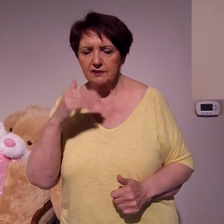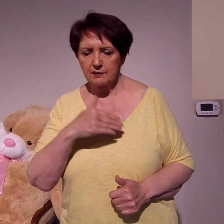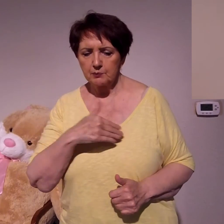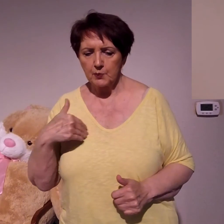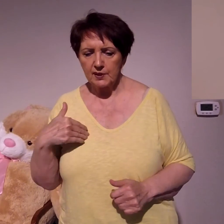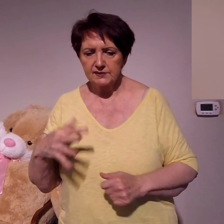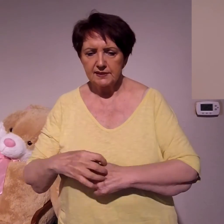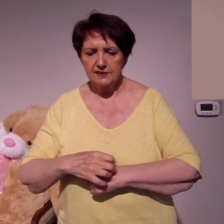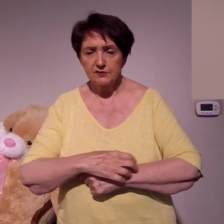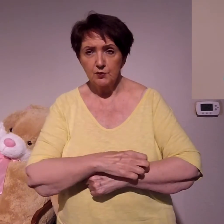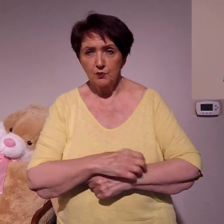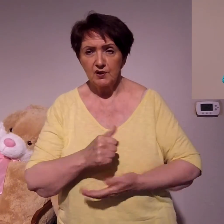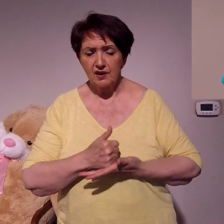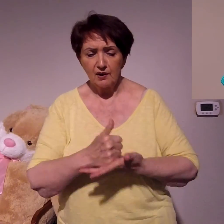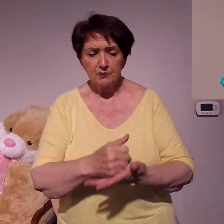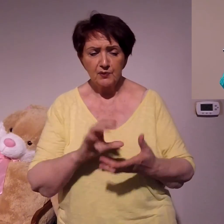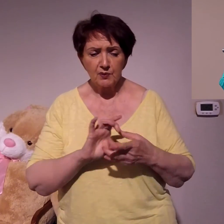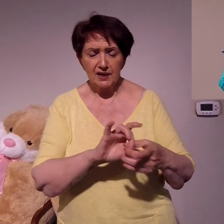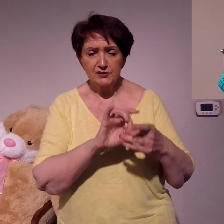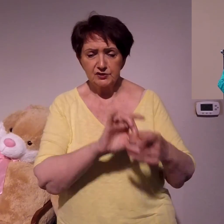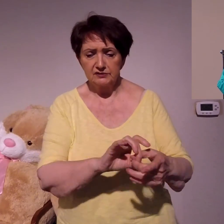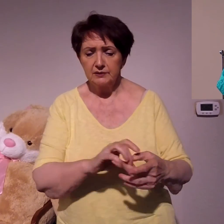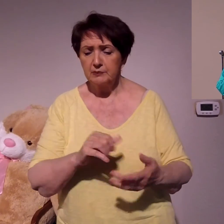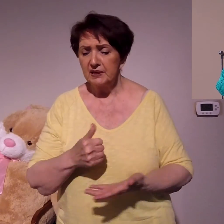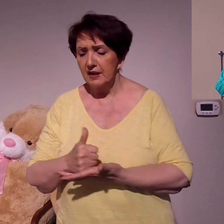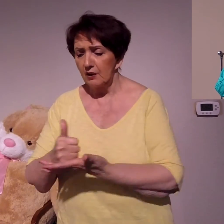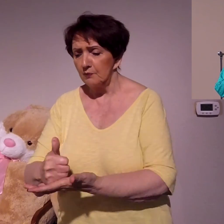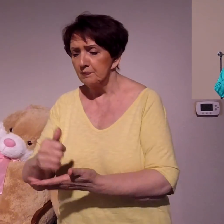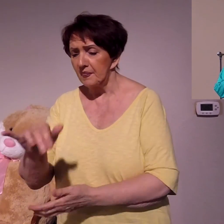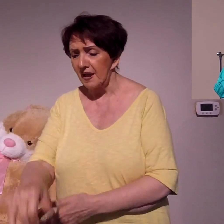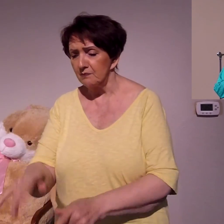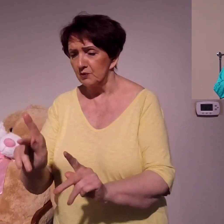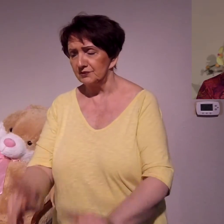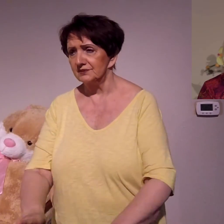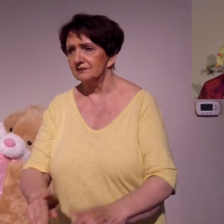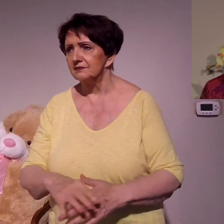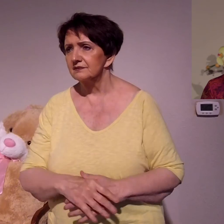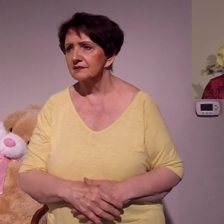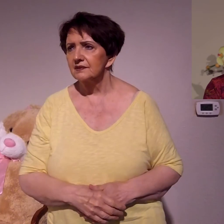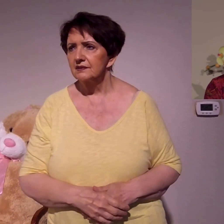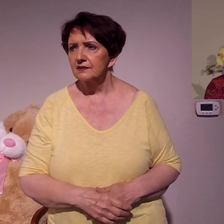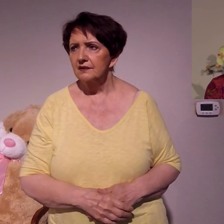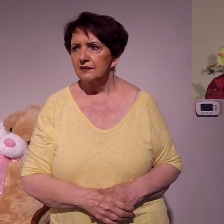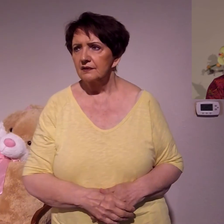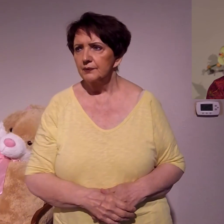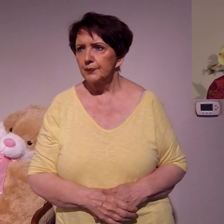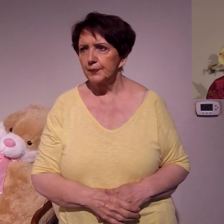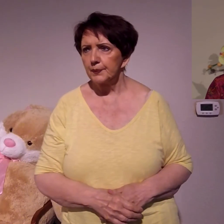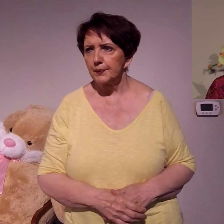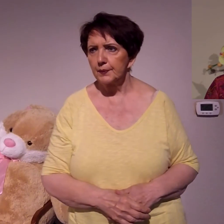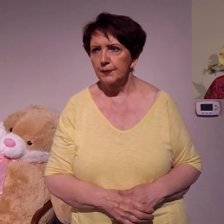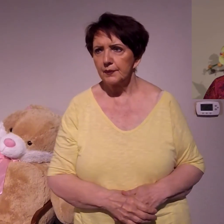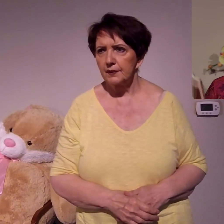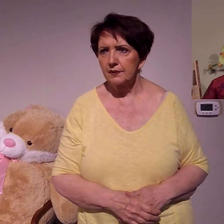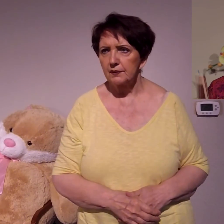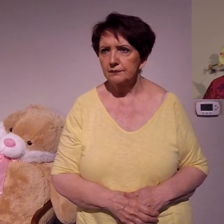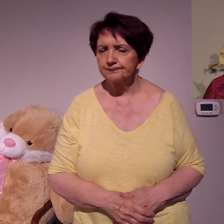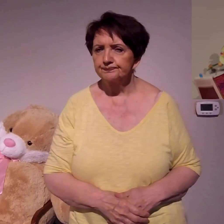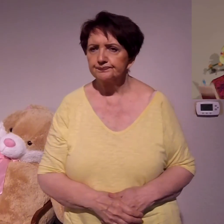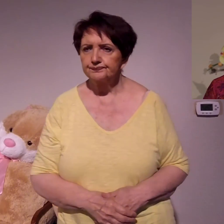So I really invite each of us to think we've got it wrong. Love thyself first.